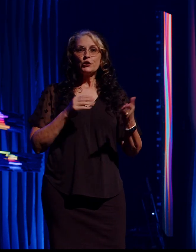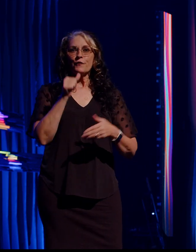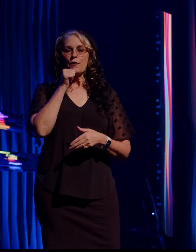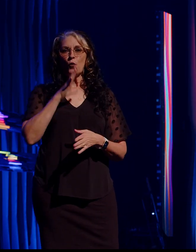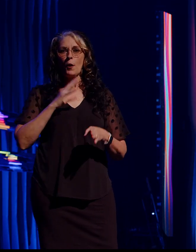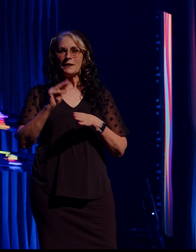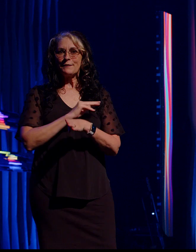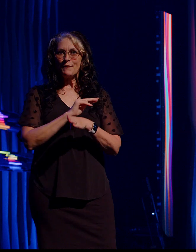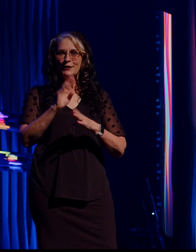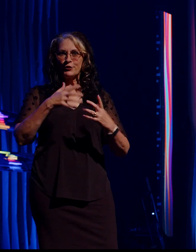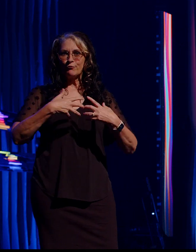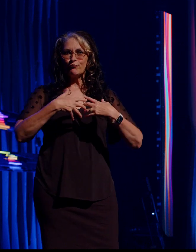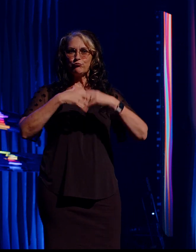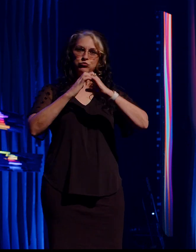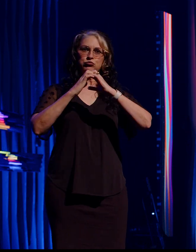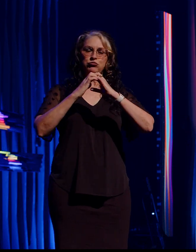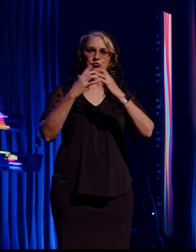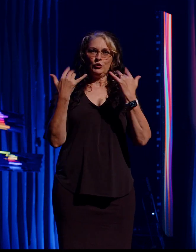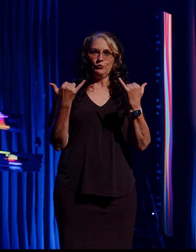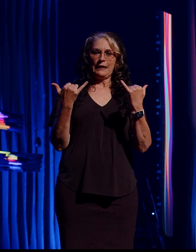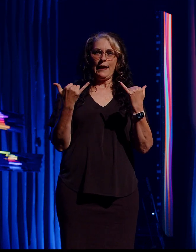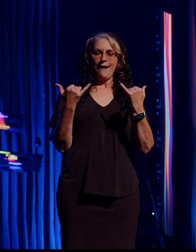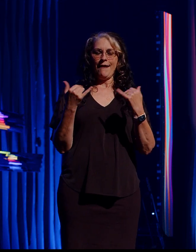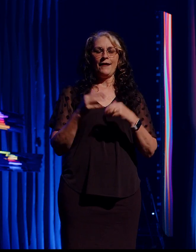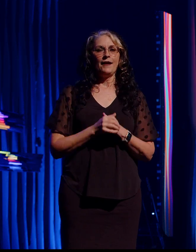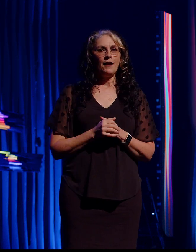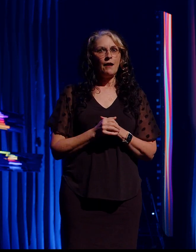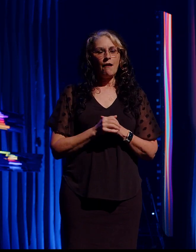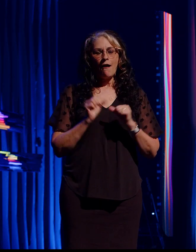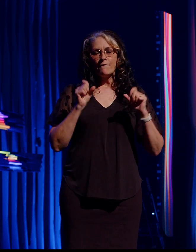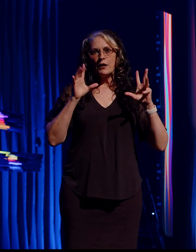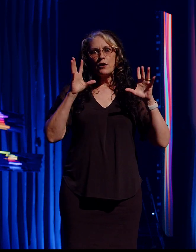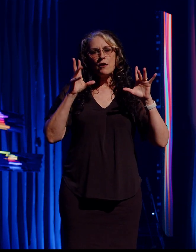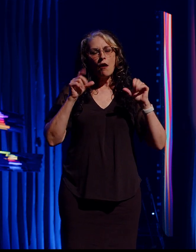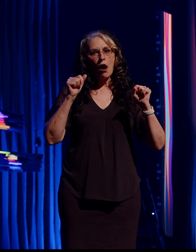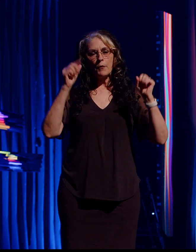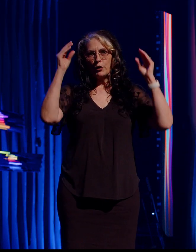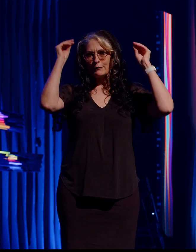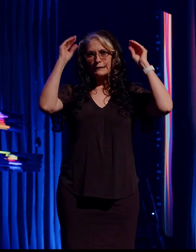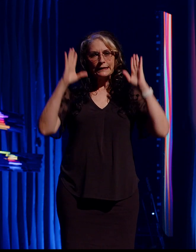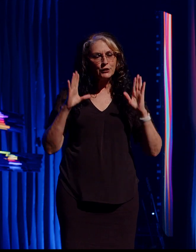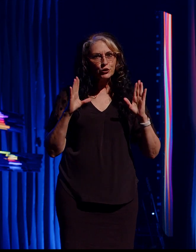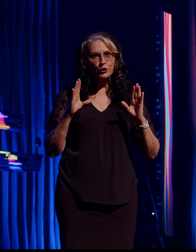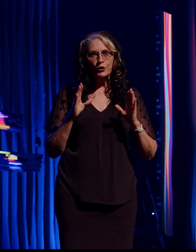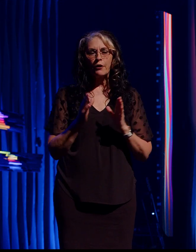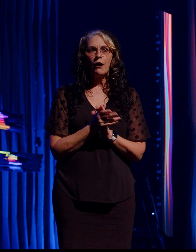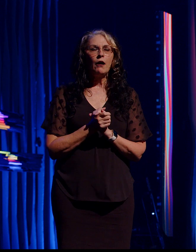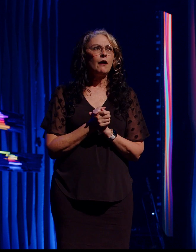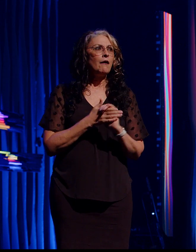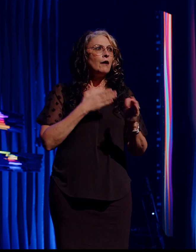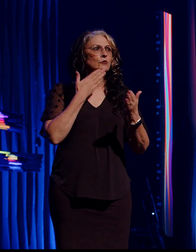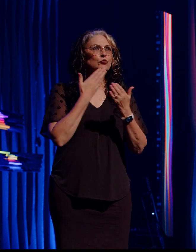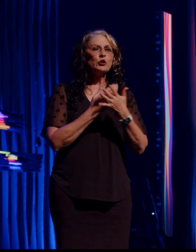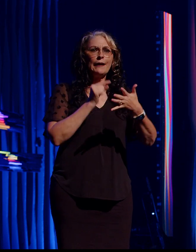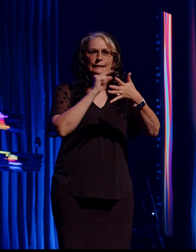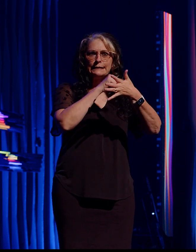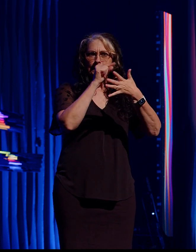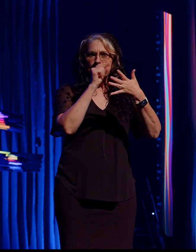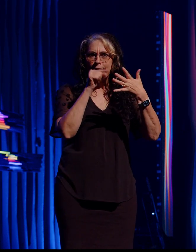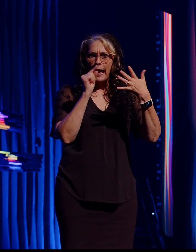women's ministry and building it into what it is today. Phenomenal teacher. You're so good at